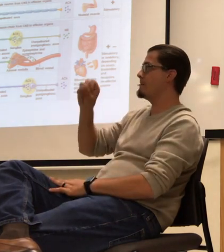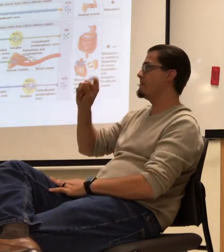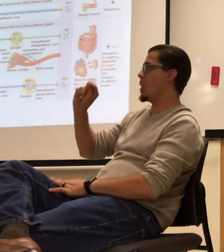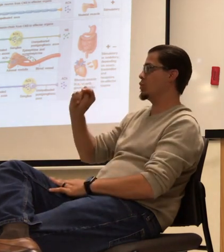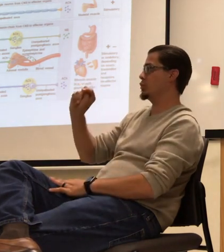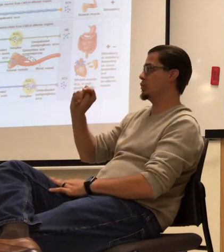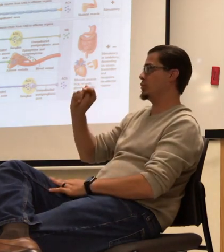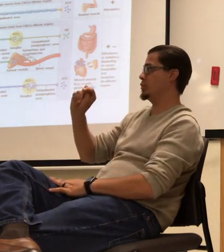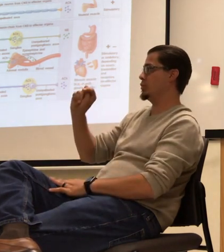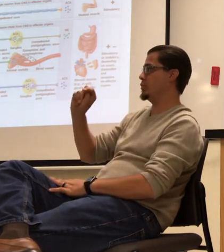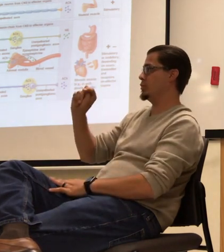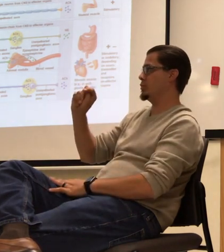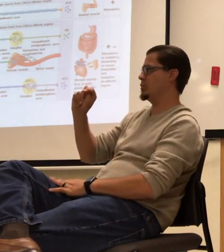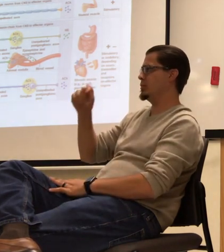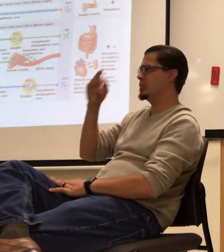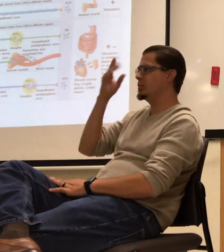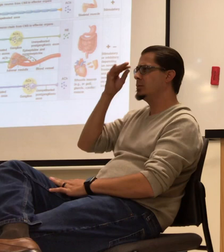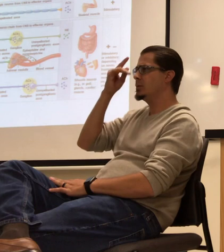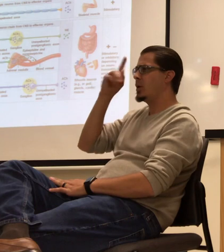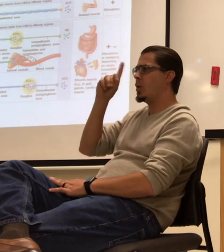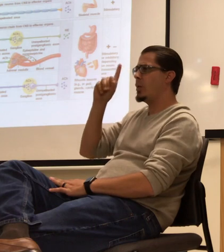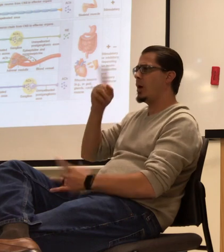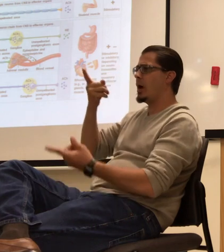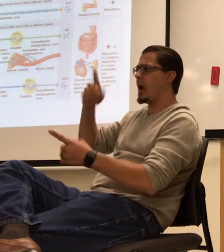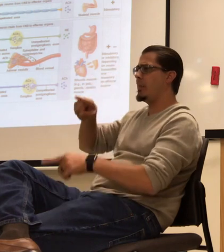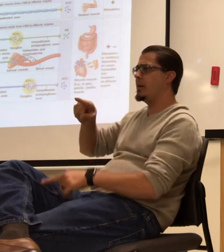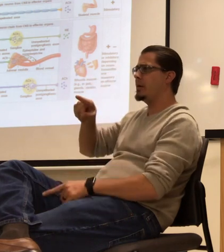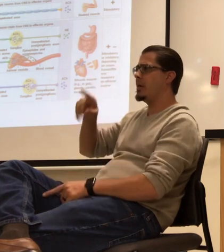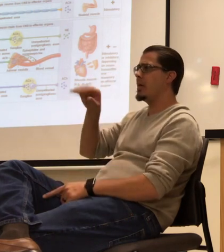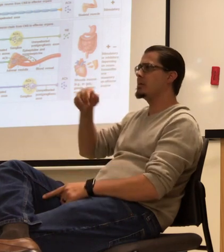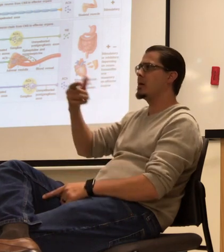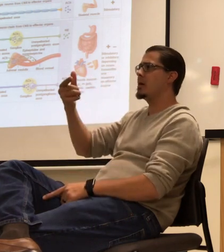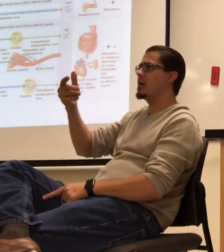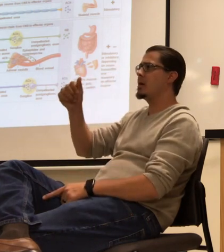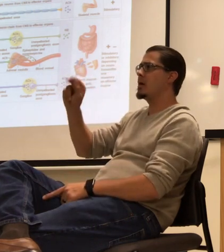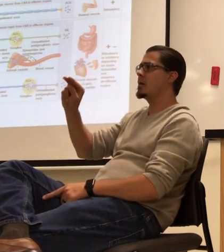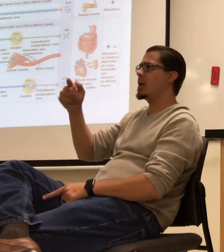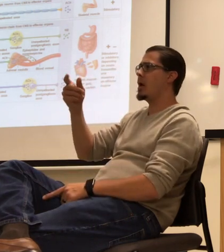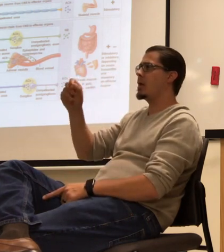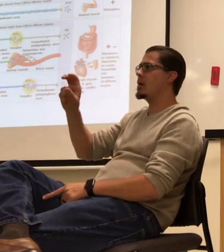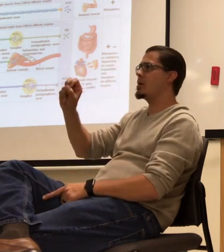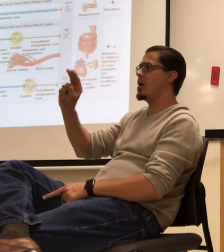So consider where the synapse occurs. It's a ganglion.